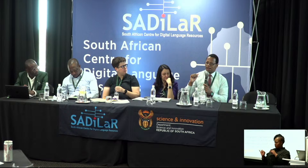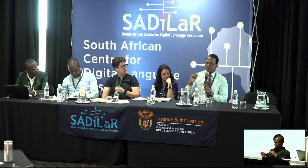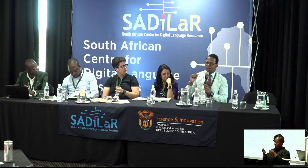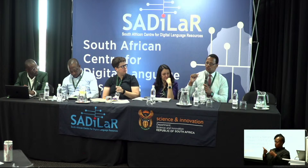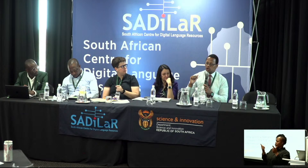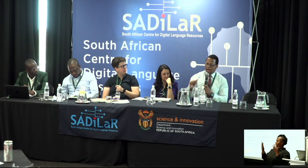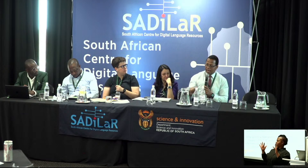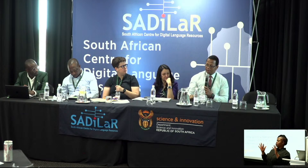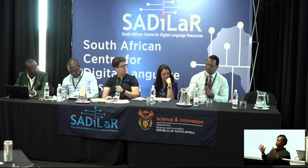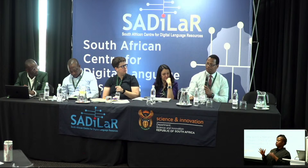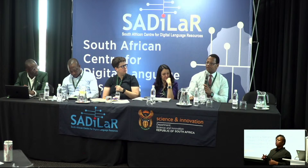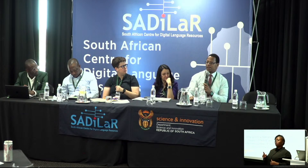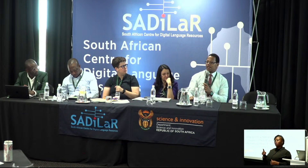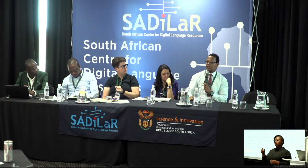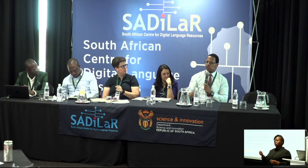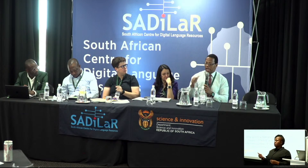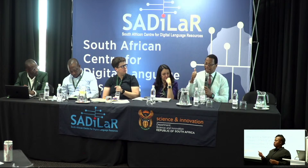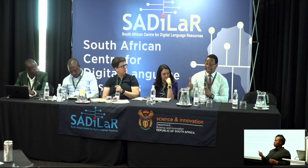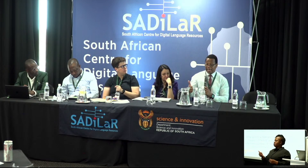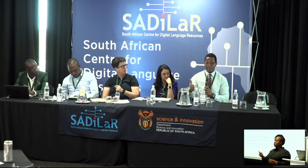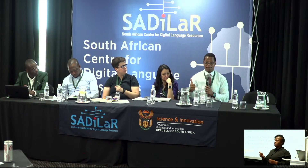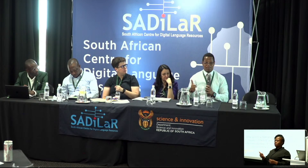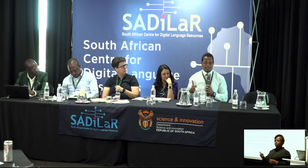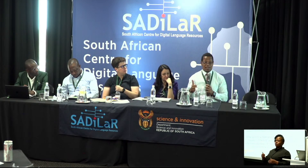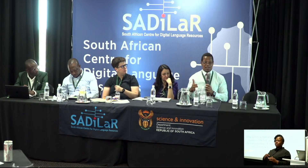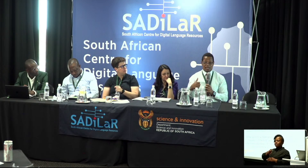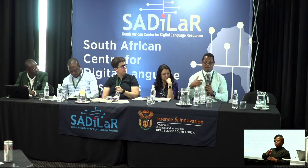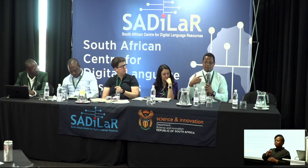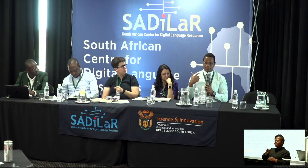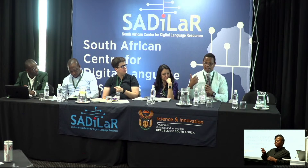to drive training